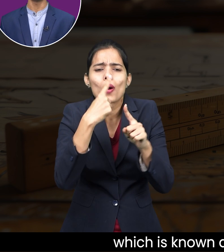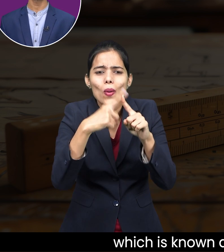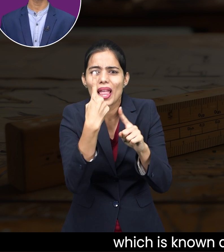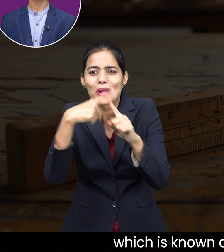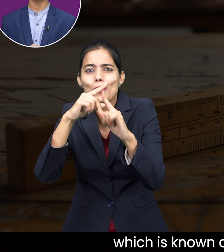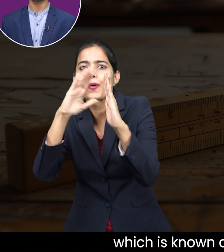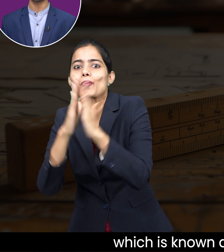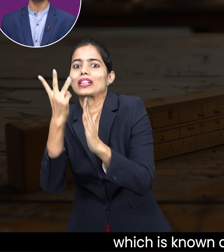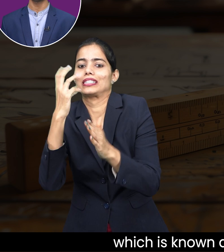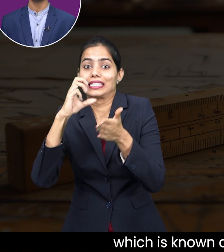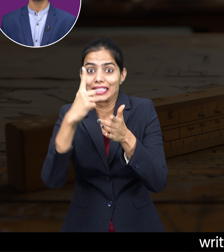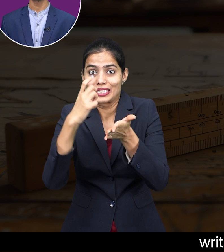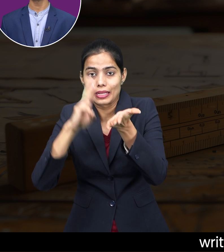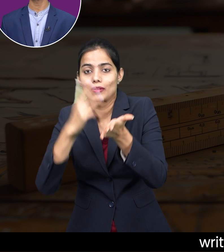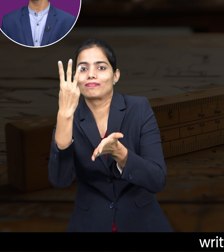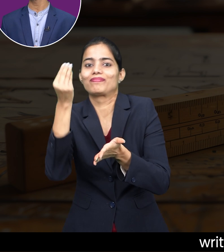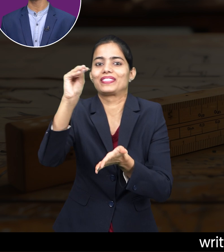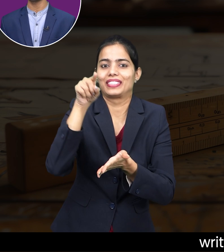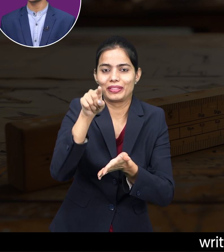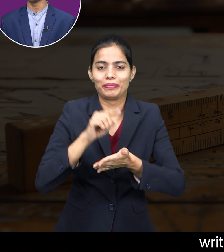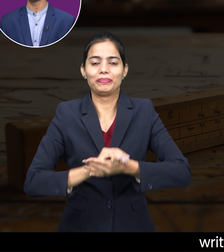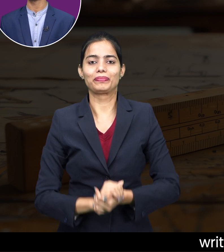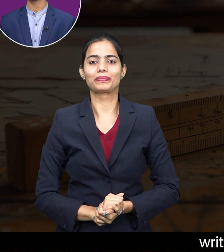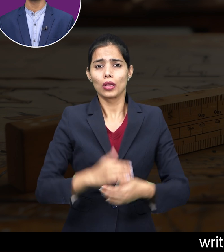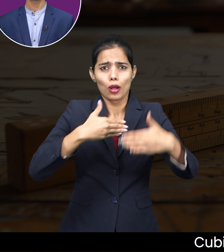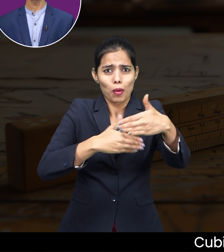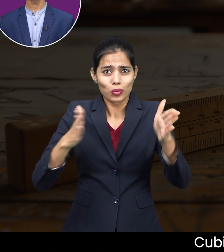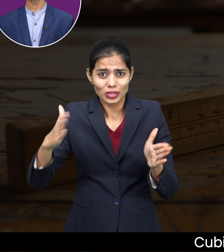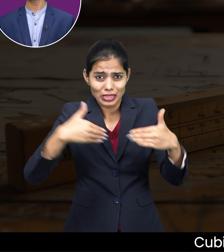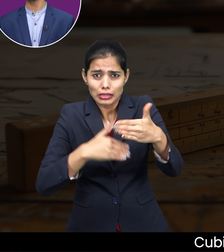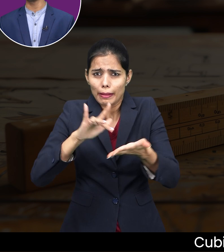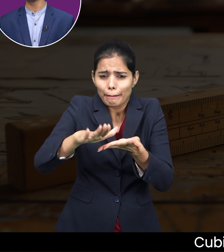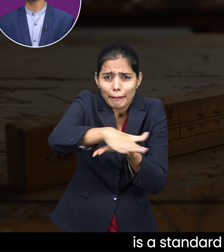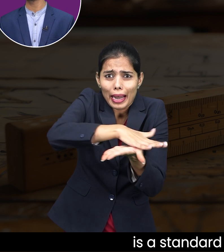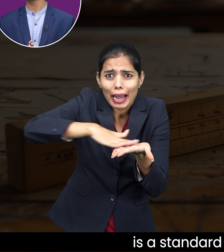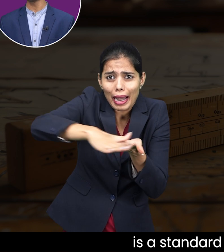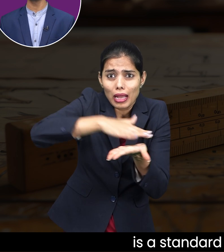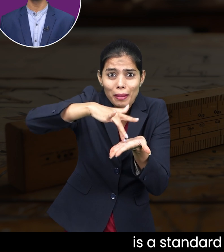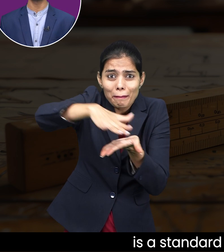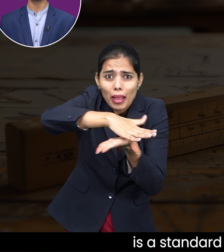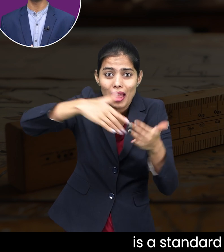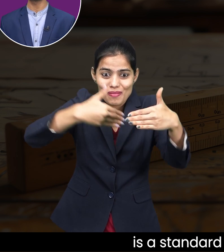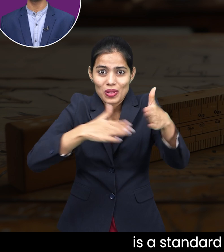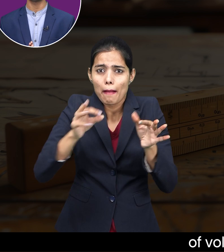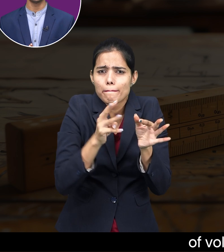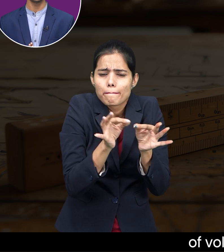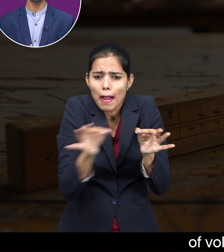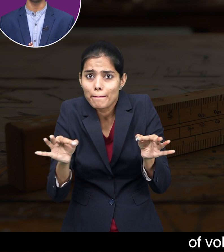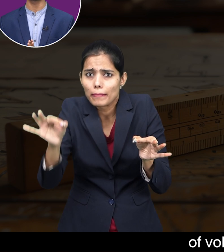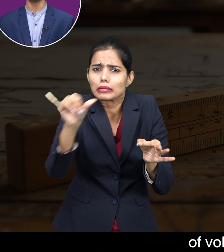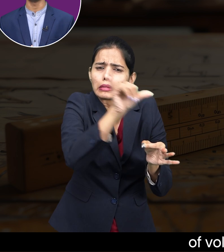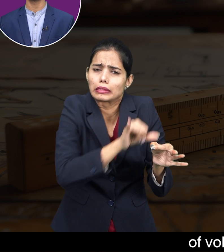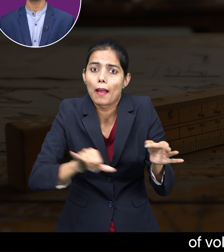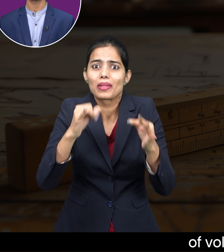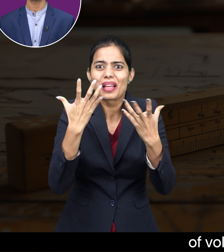as 1 cubic centimeter, written as 1 centimeter cube. Cubic centimeter is a standard unit for measurement of volume